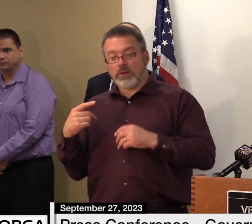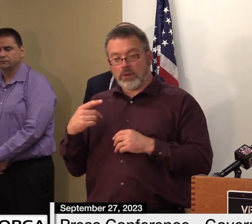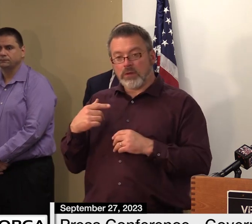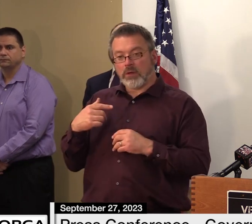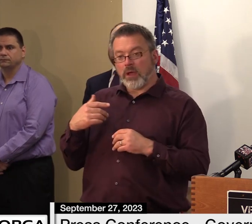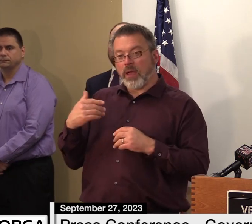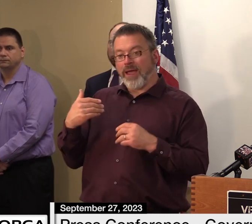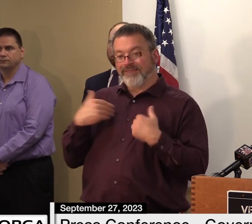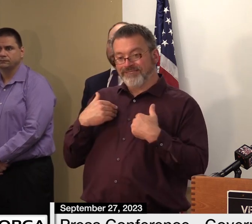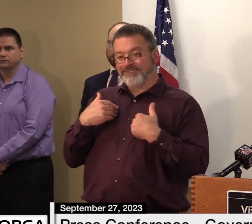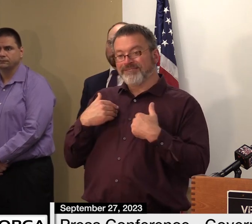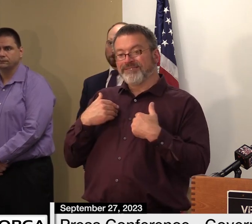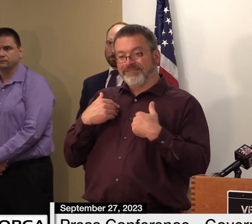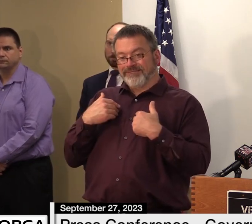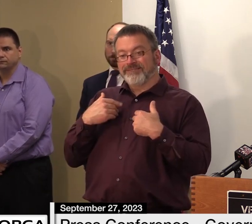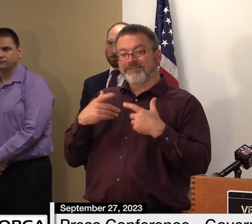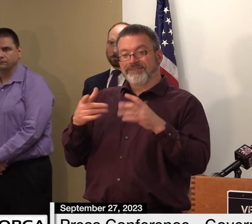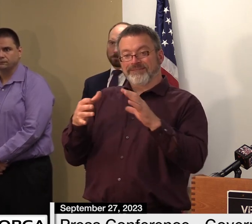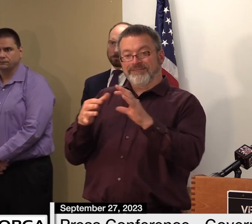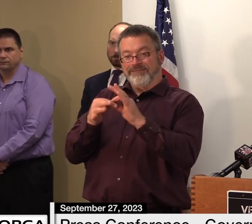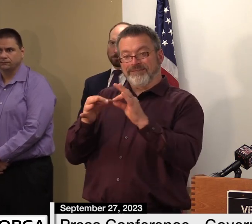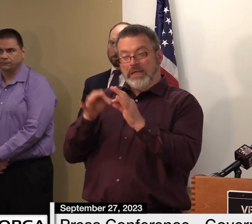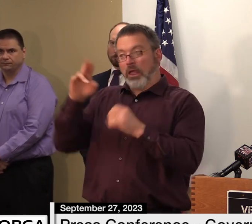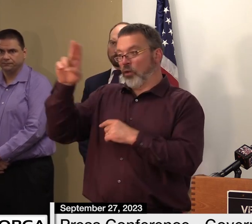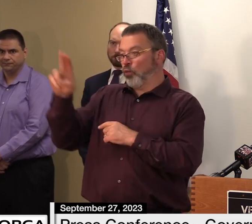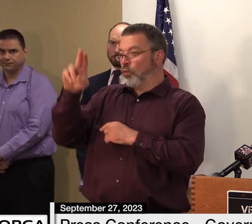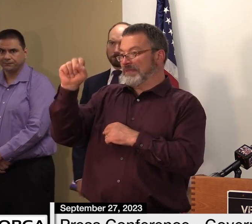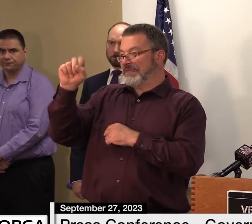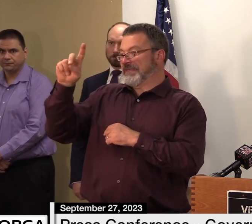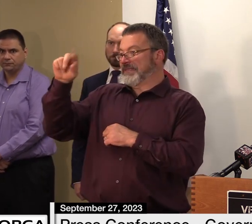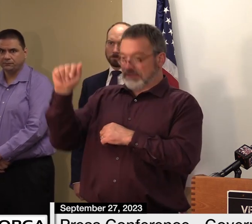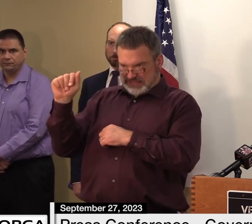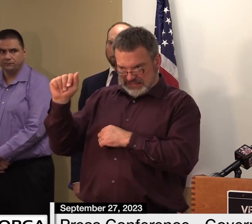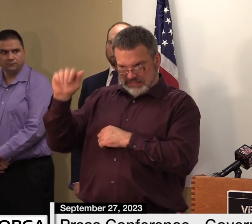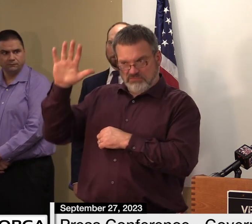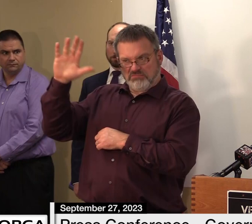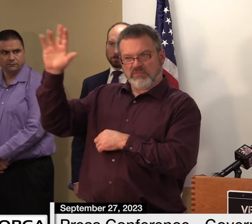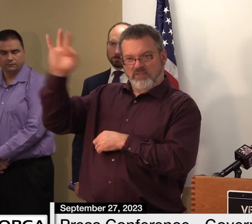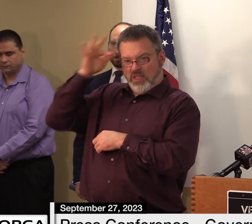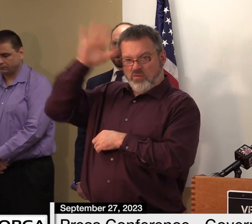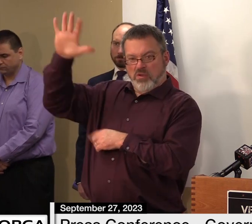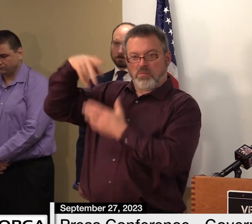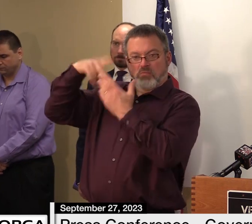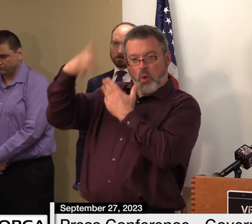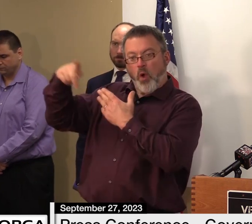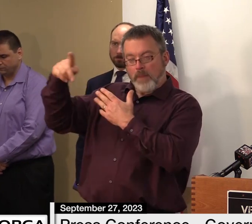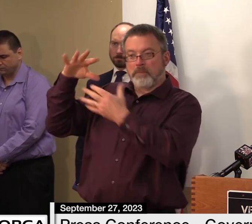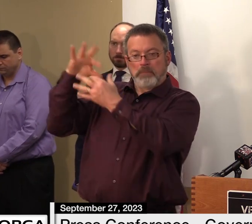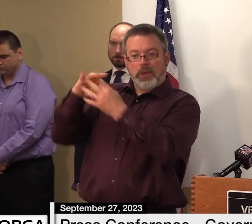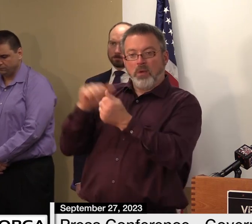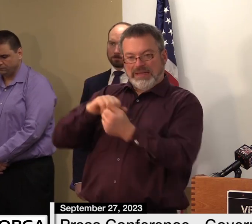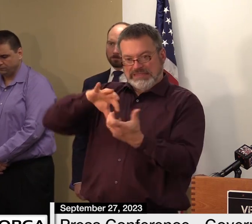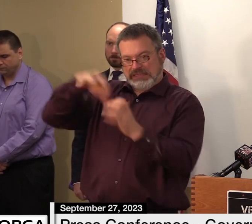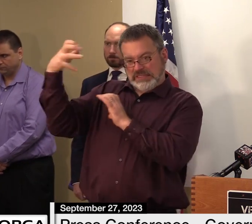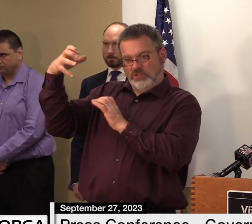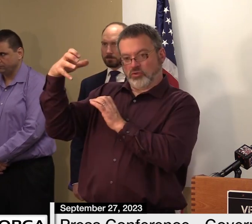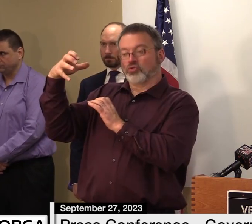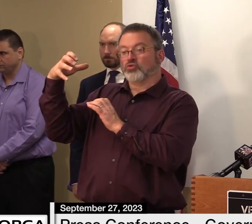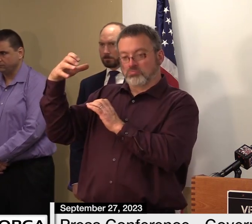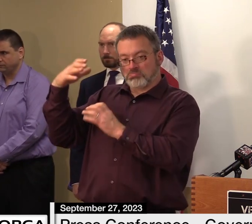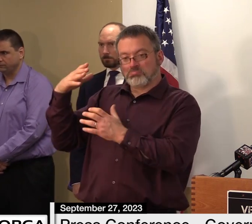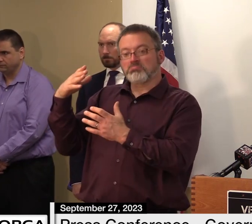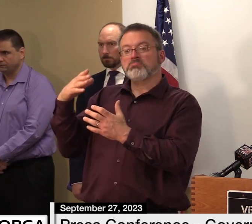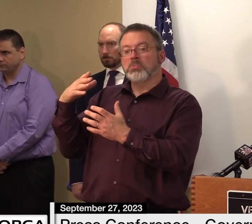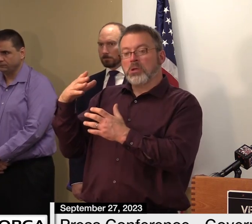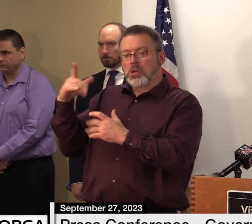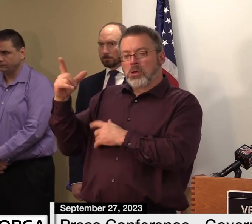disaster declaration granted by USDA, it is freeing up some relief programs. They're not direct payments, but